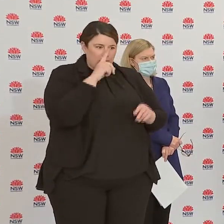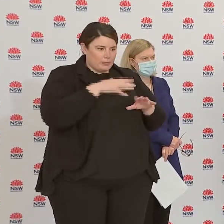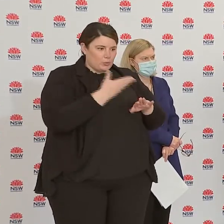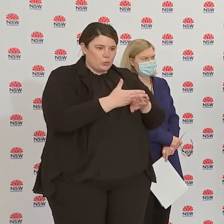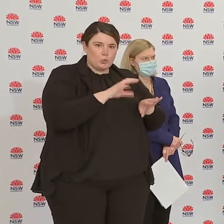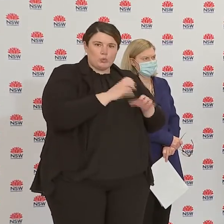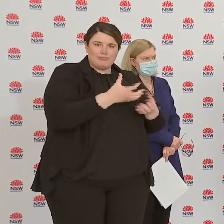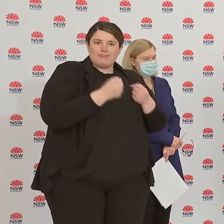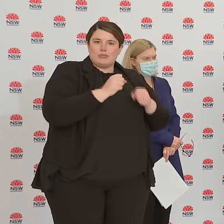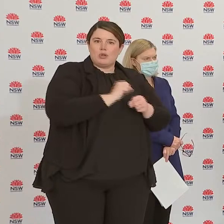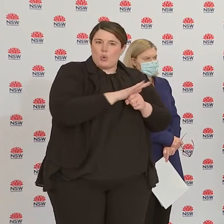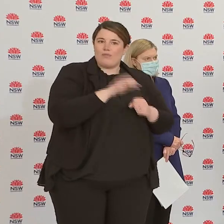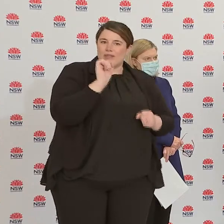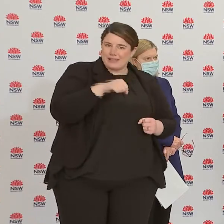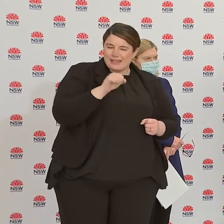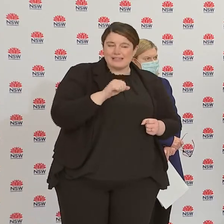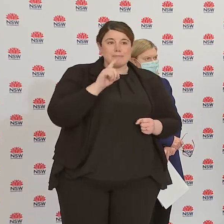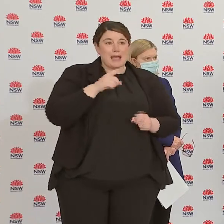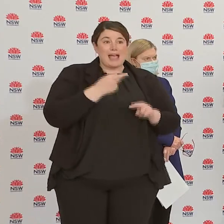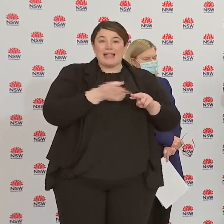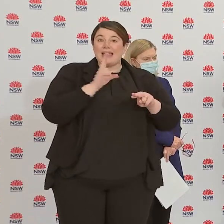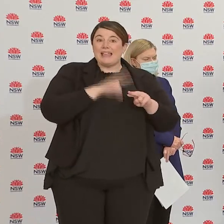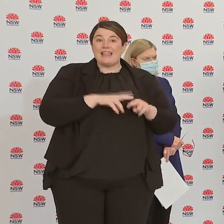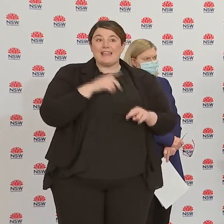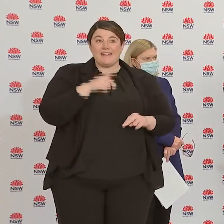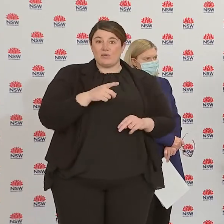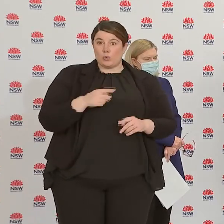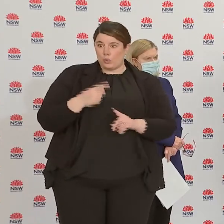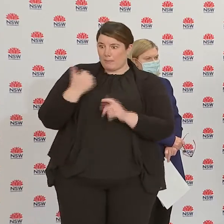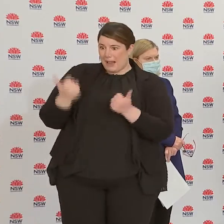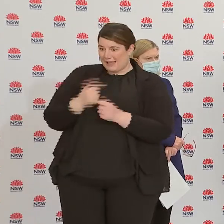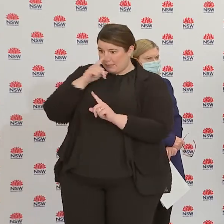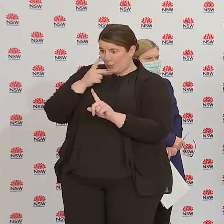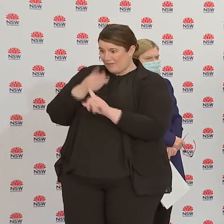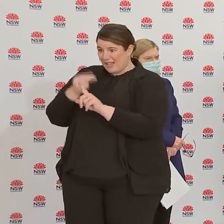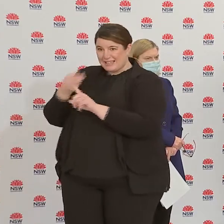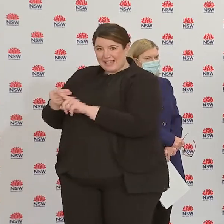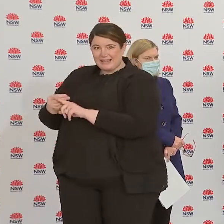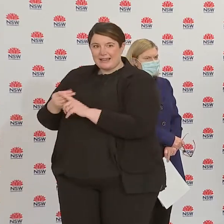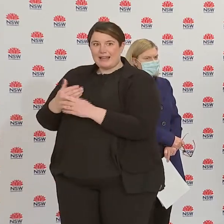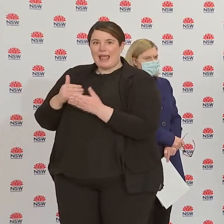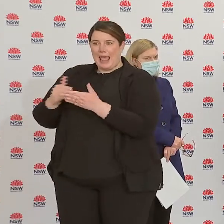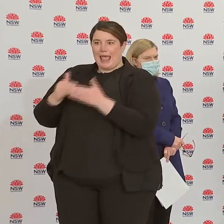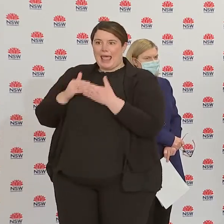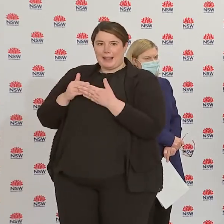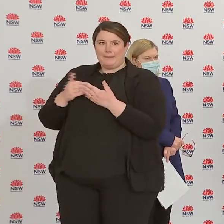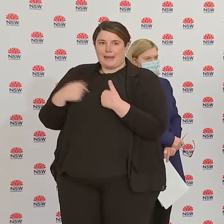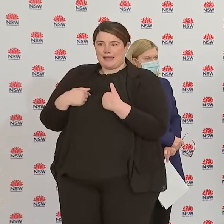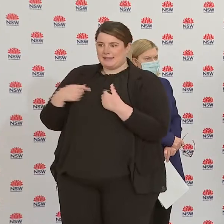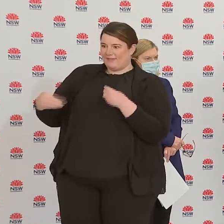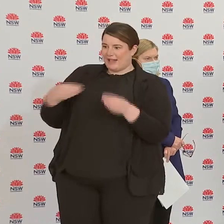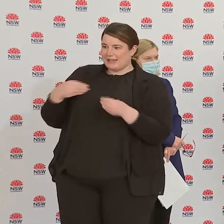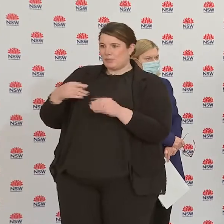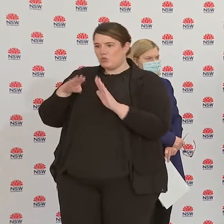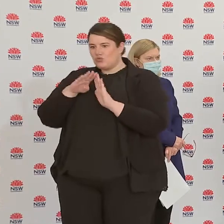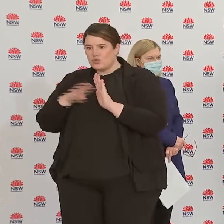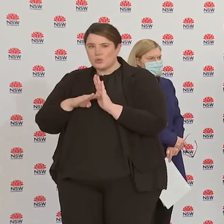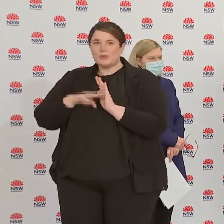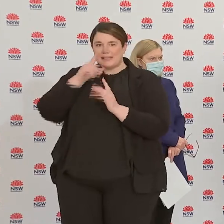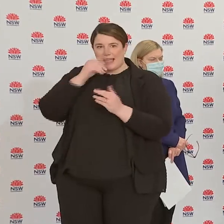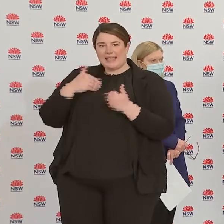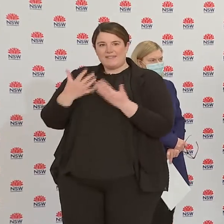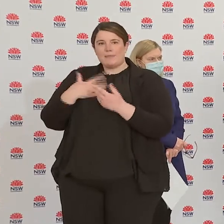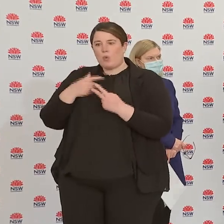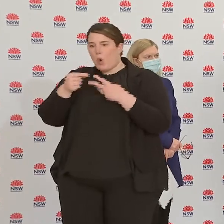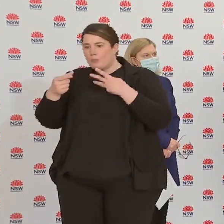target. But what we're saying is, if you have a healthy vaccination rate, it does give you better options to how we can live more freely, and that is